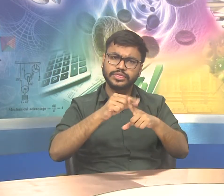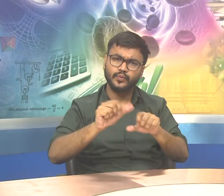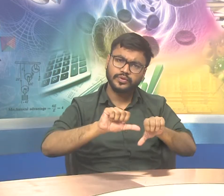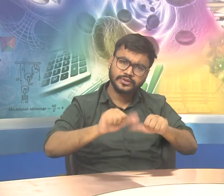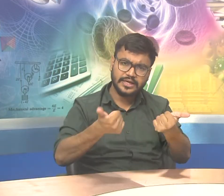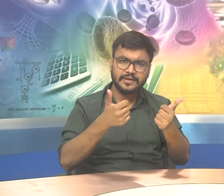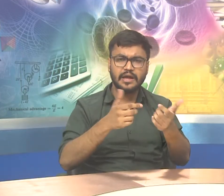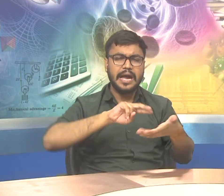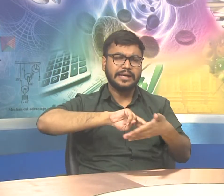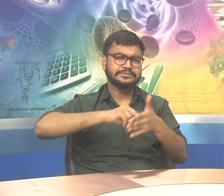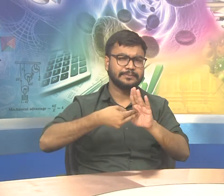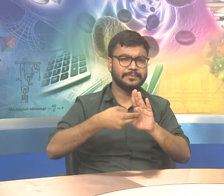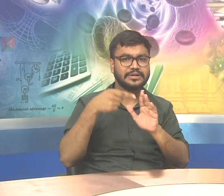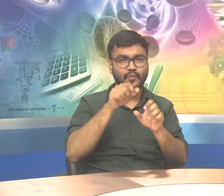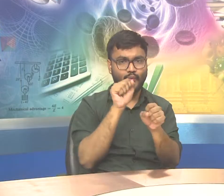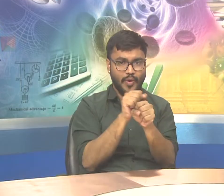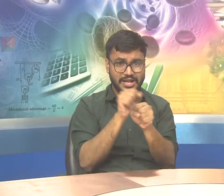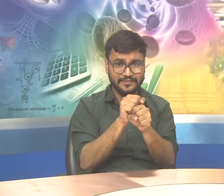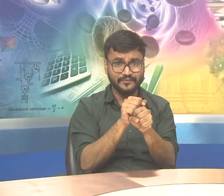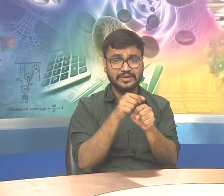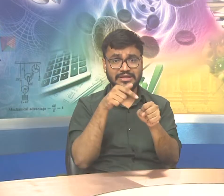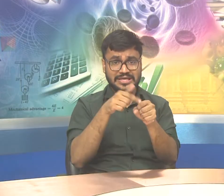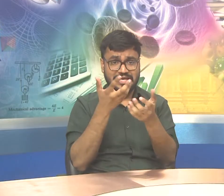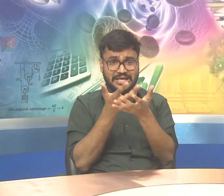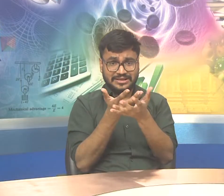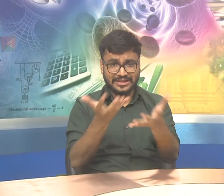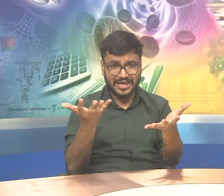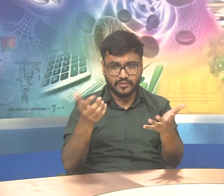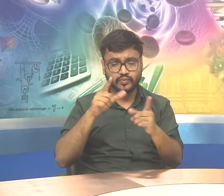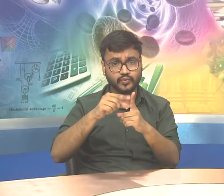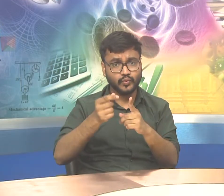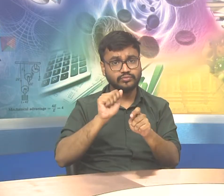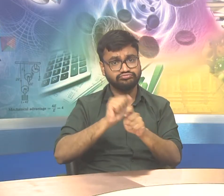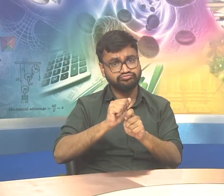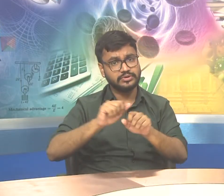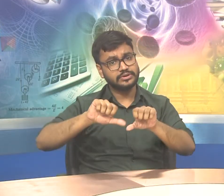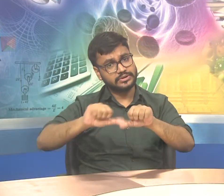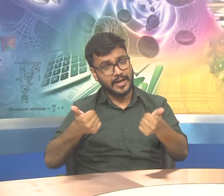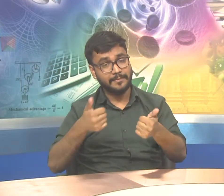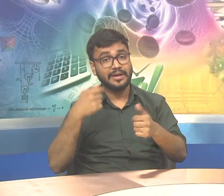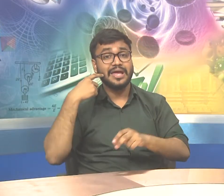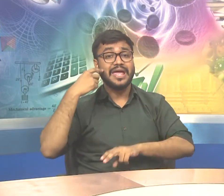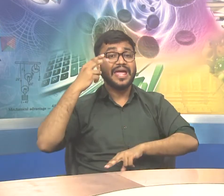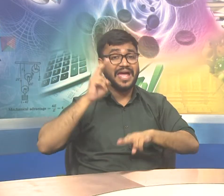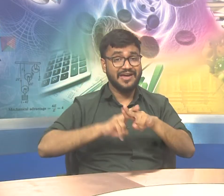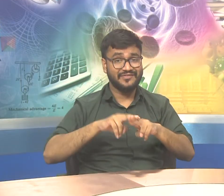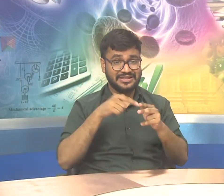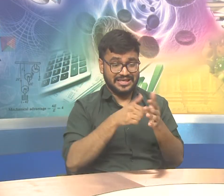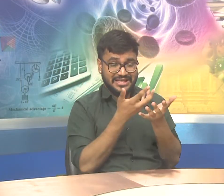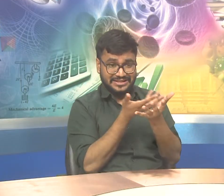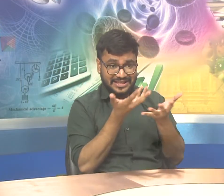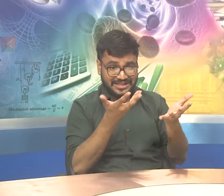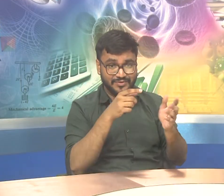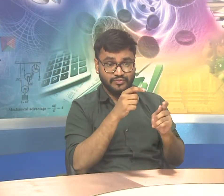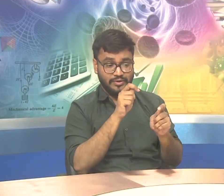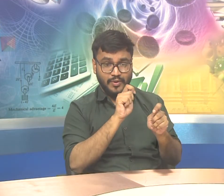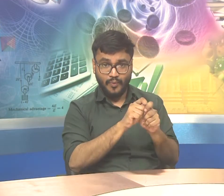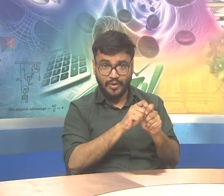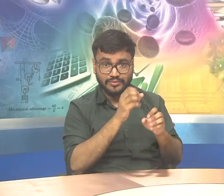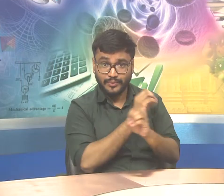Horsepower is a unit of power, and power tells us how fast work is done. It means